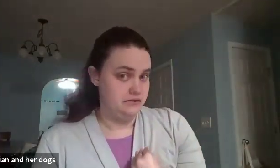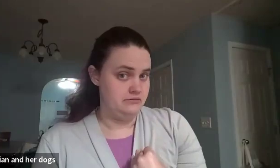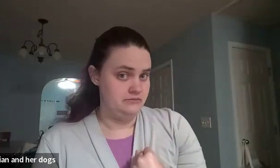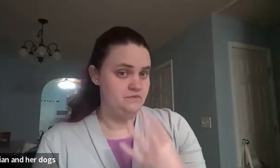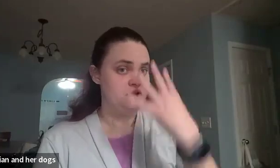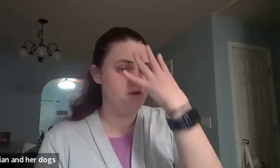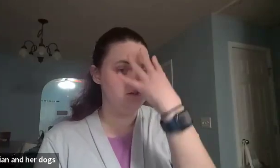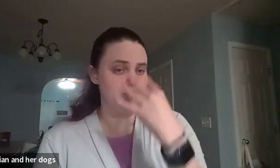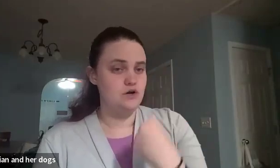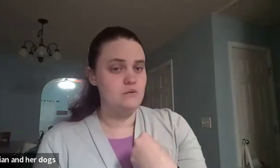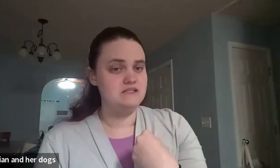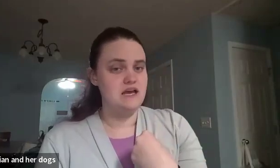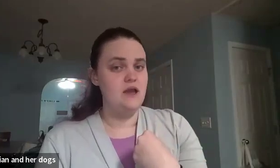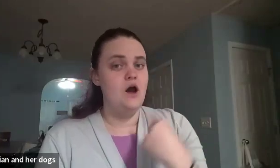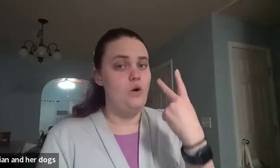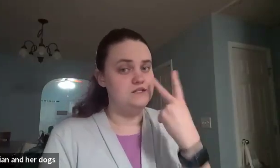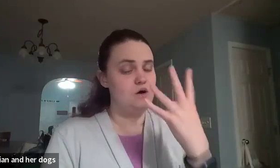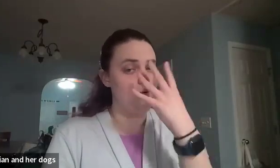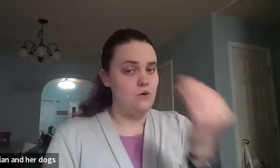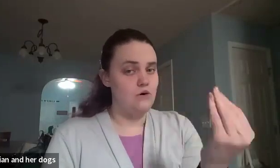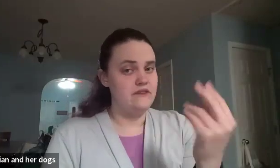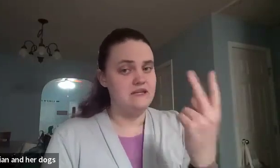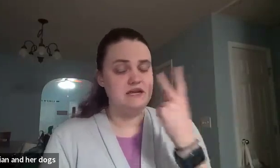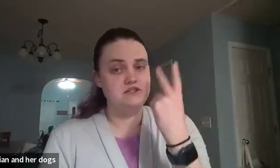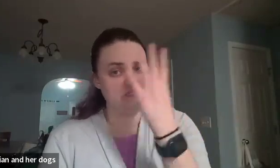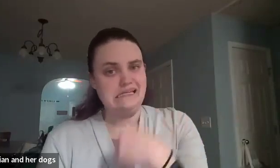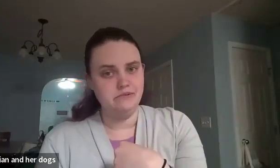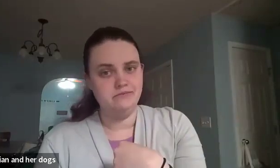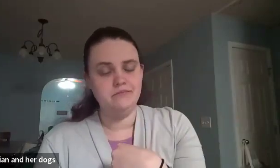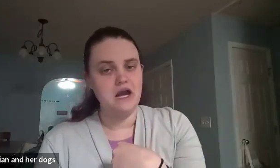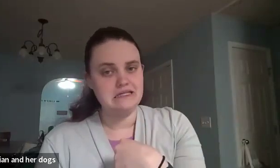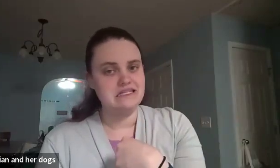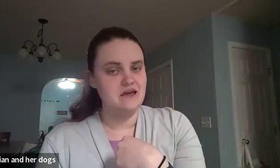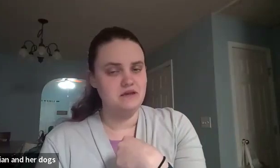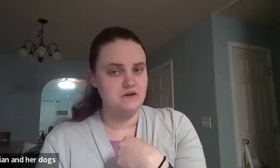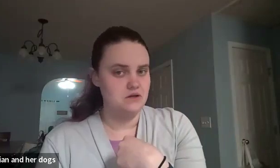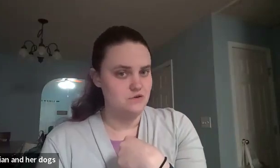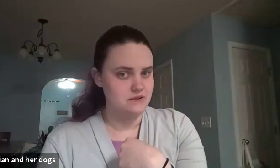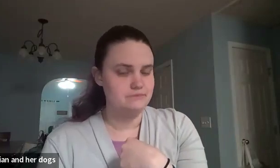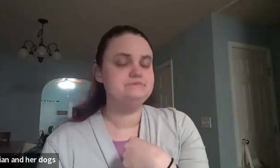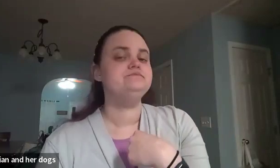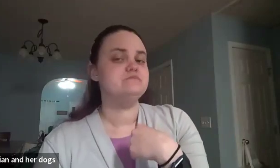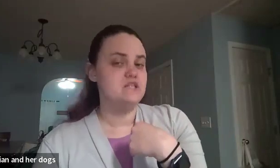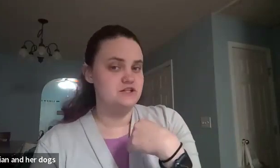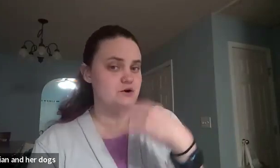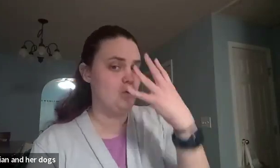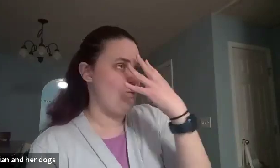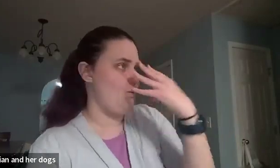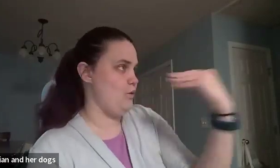sleep. So you don't want to say, oh, I saw a wolf, and then say I saw sleep. I could see that being very confusing. So